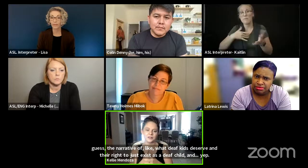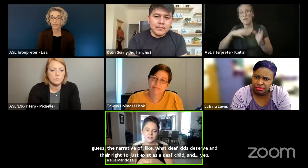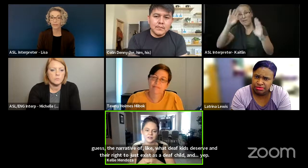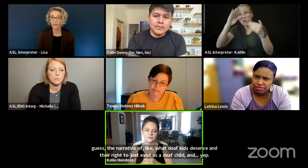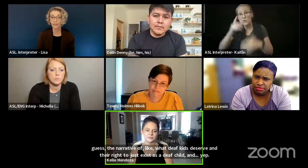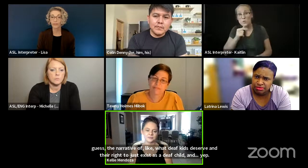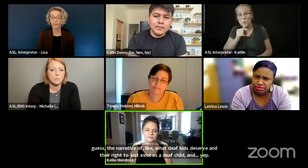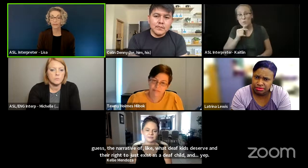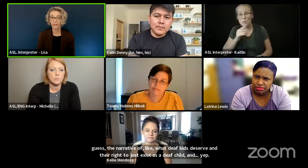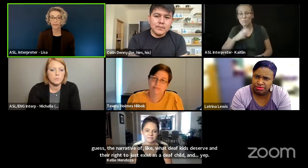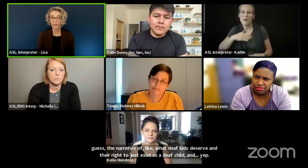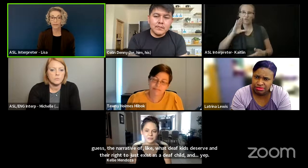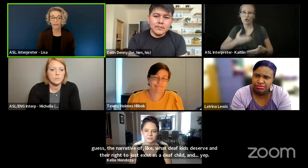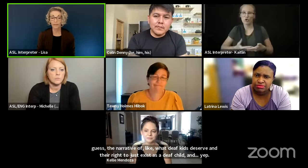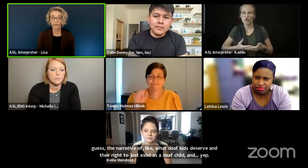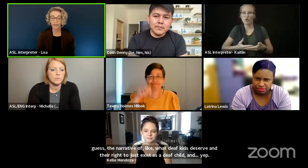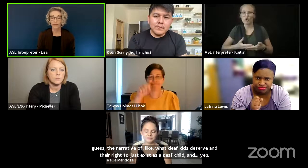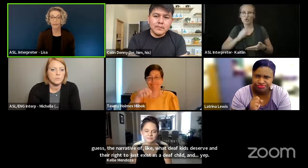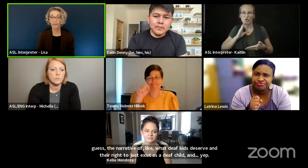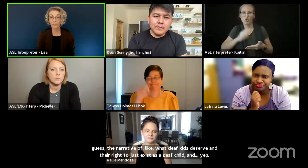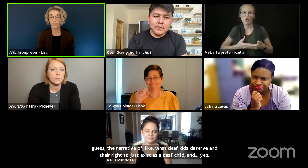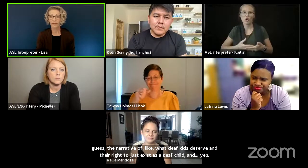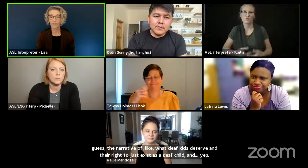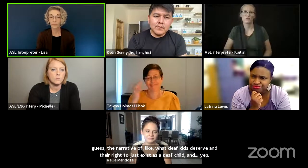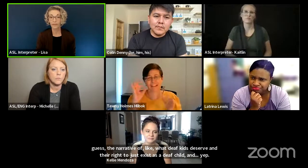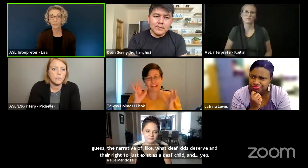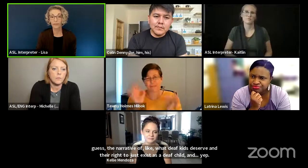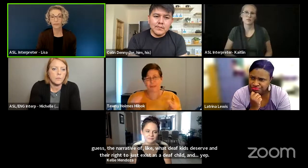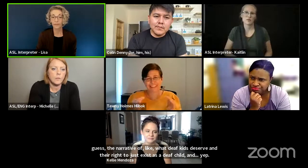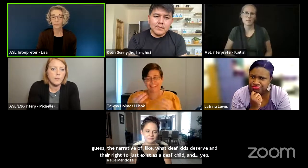daughter. So.